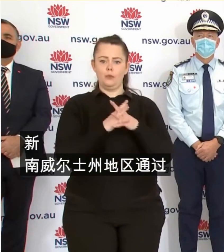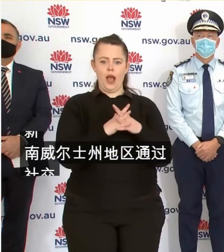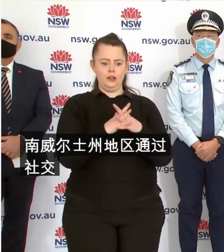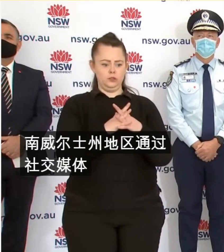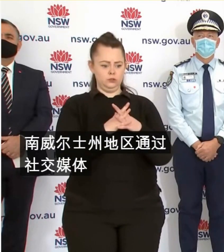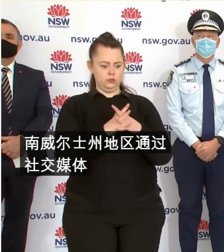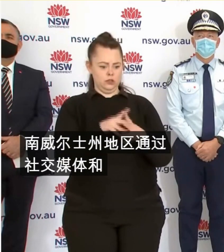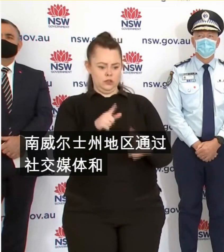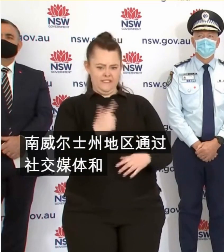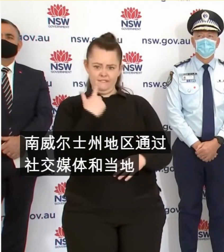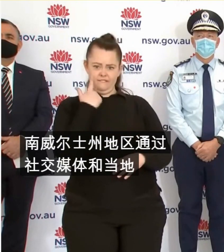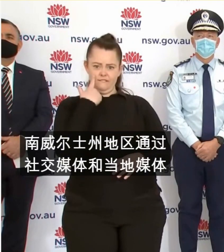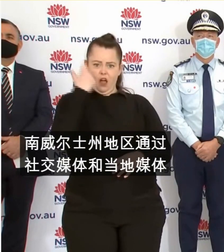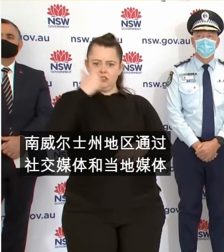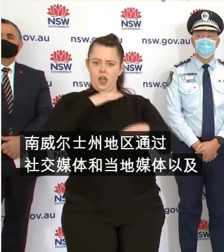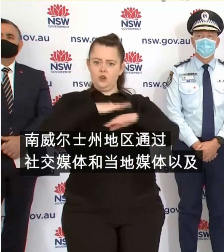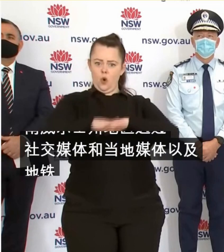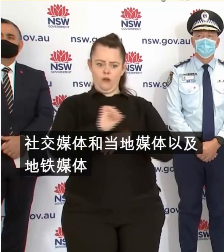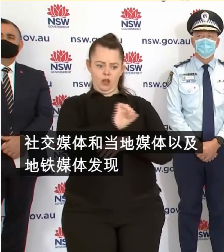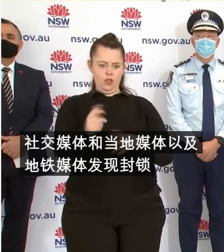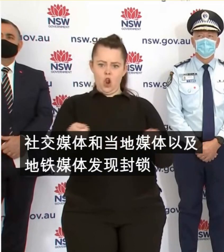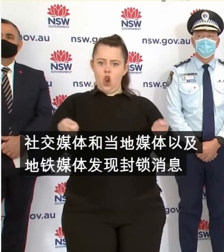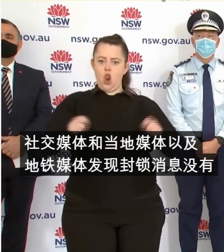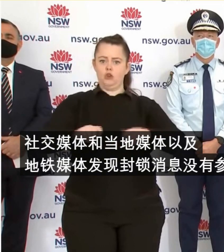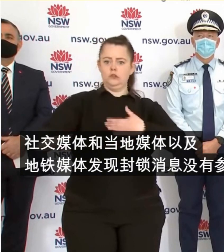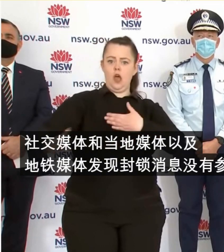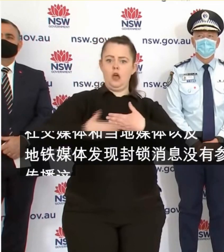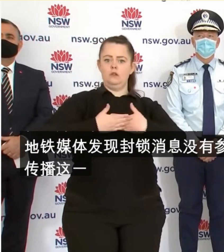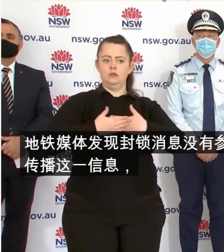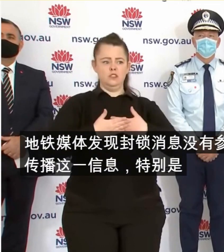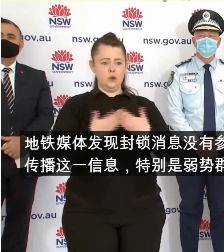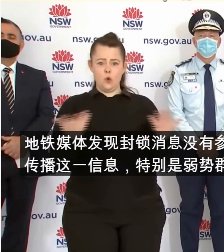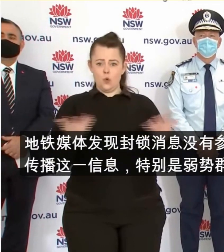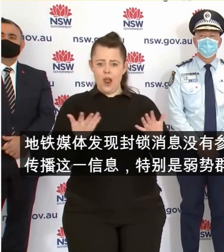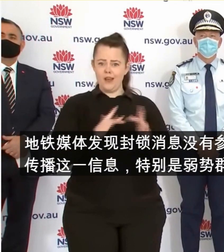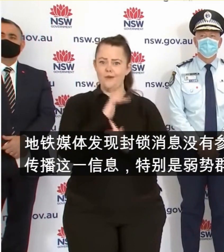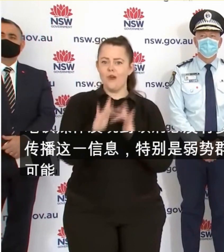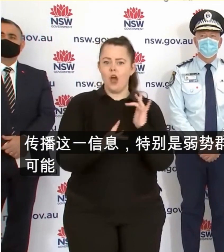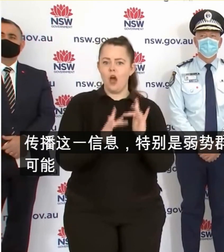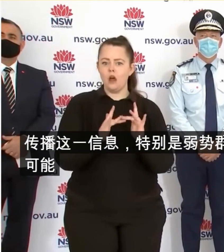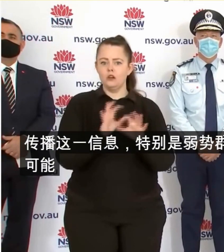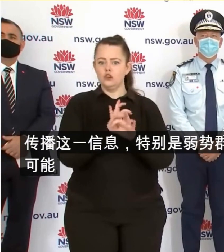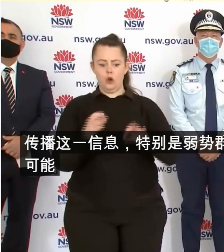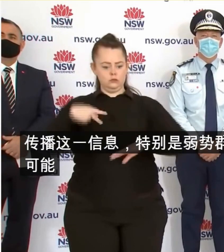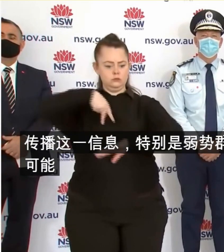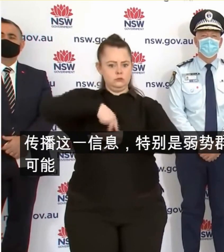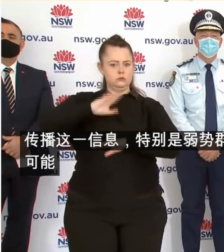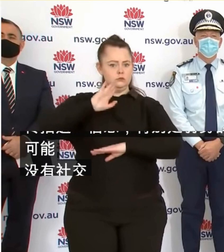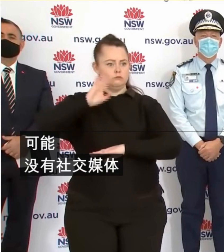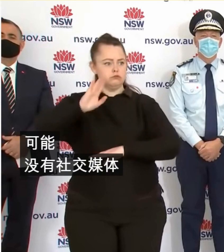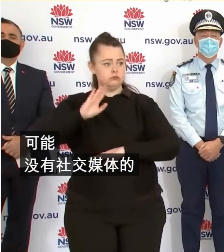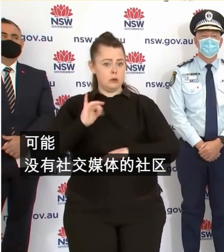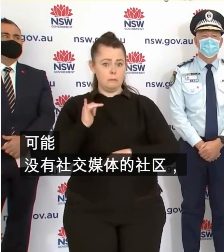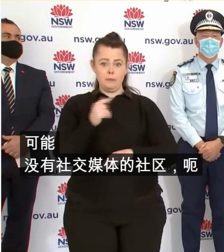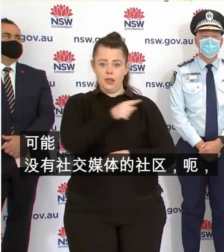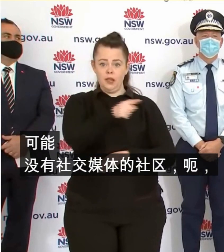lockdown via social media, and local media as well as metro media was not engaged to help spread this message, particularly to vulnerable communities who might